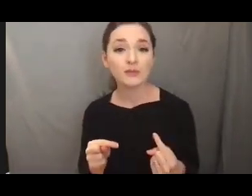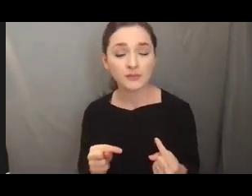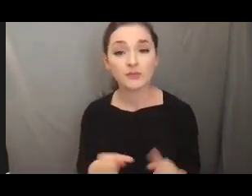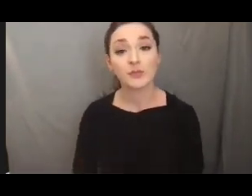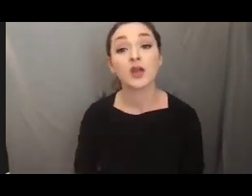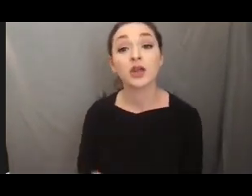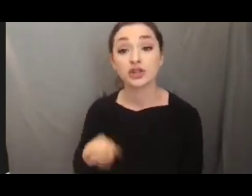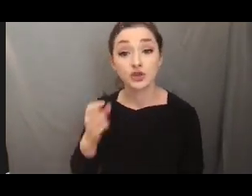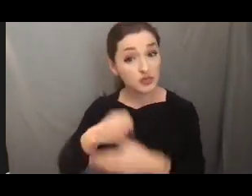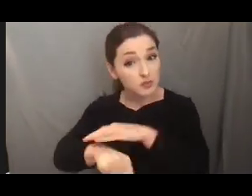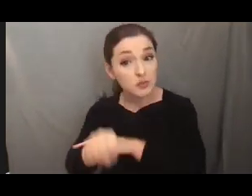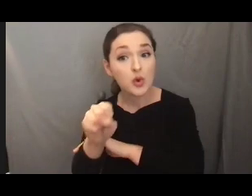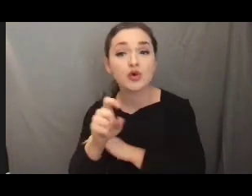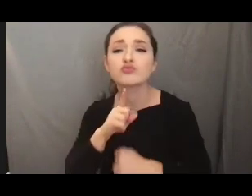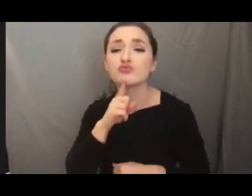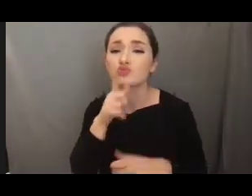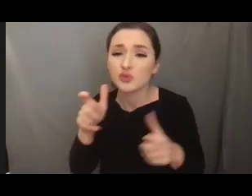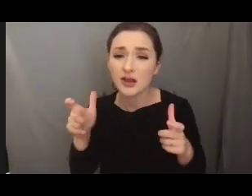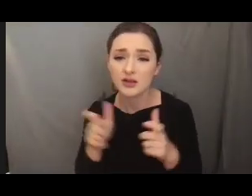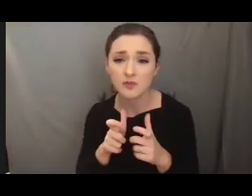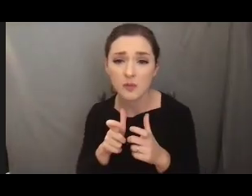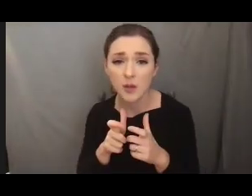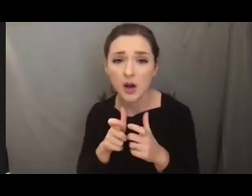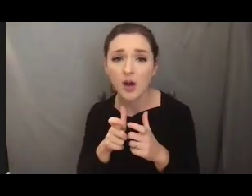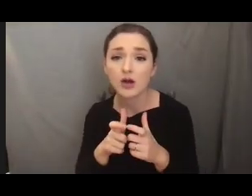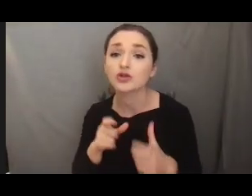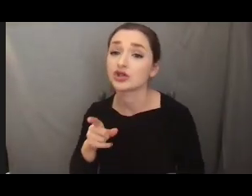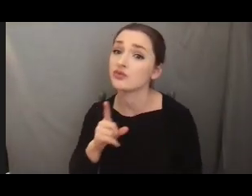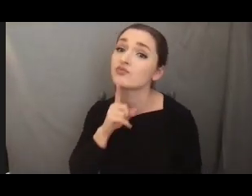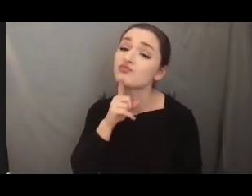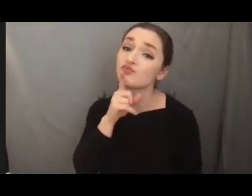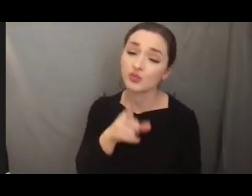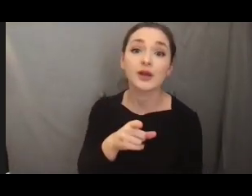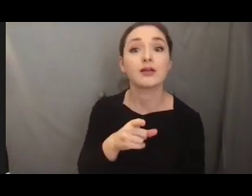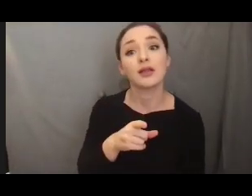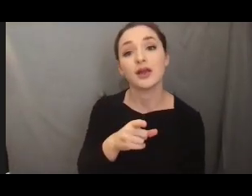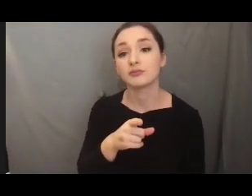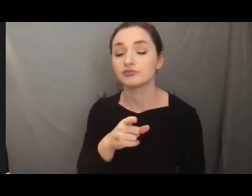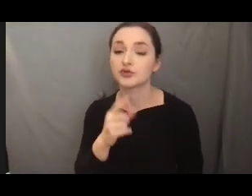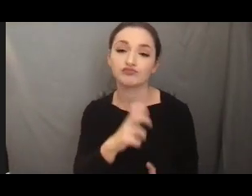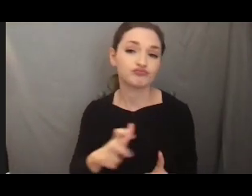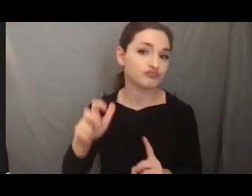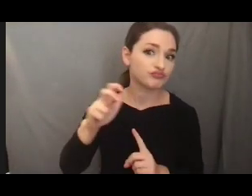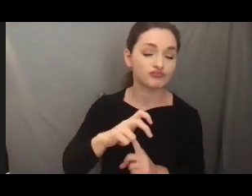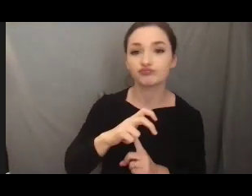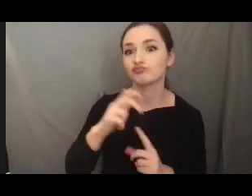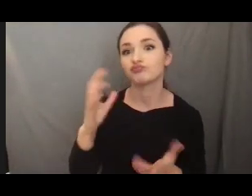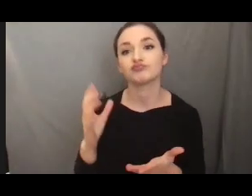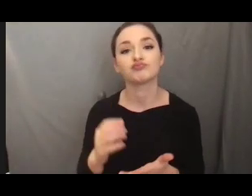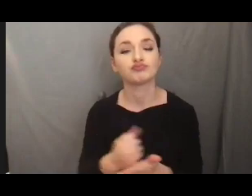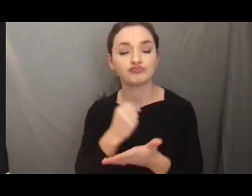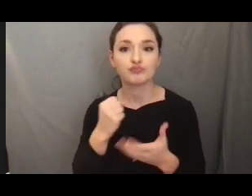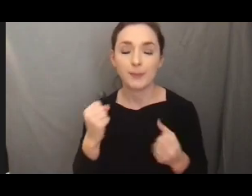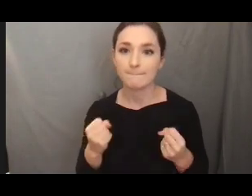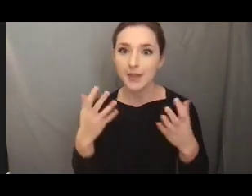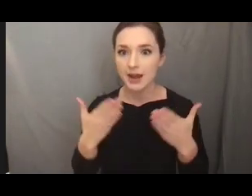born really small. And she overcame a lot. So her story is really amazing. It's a little bit longer, so